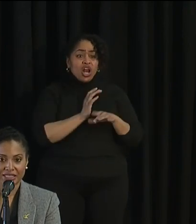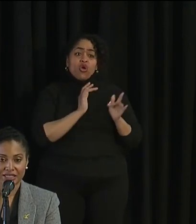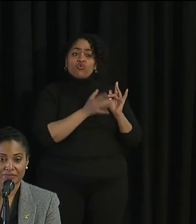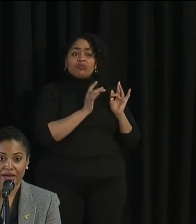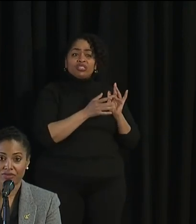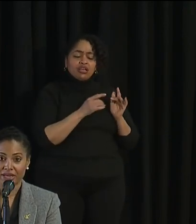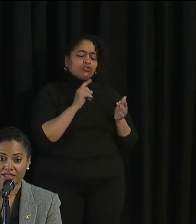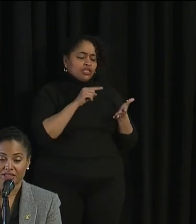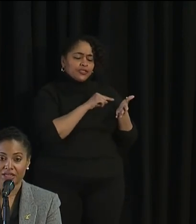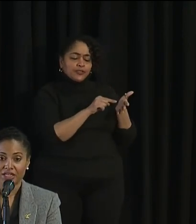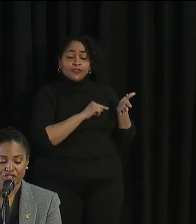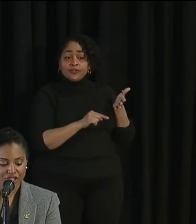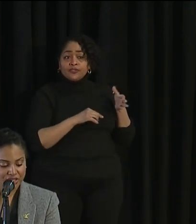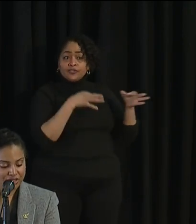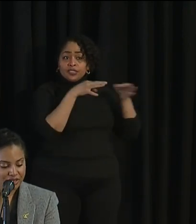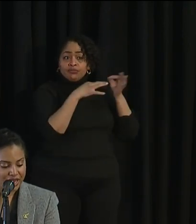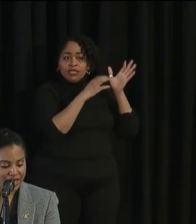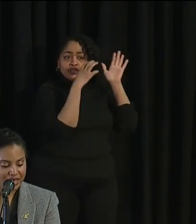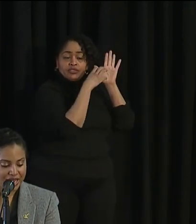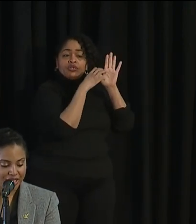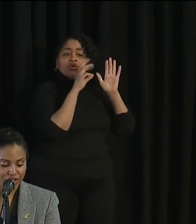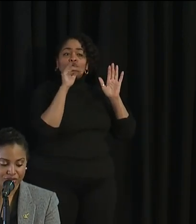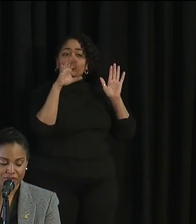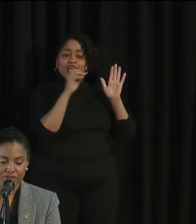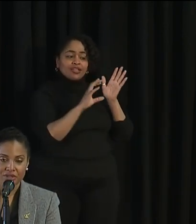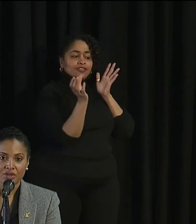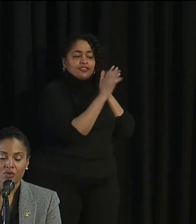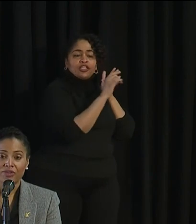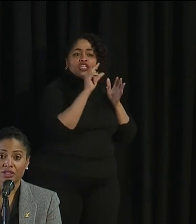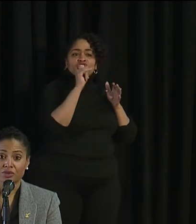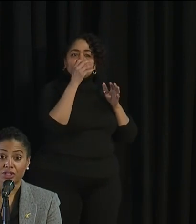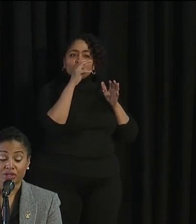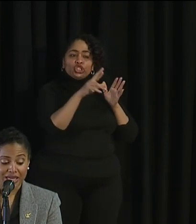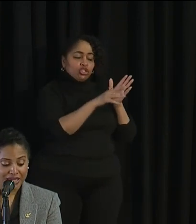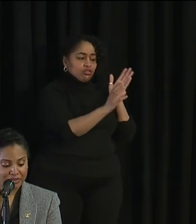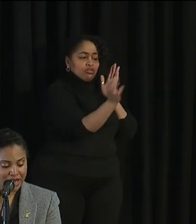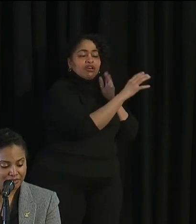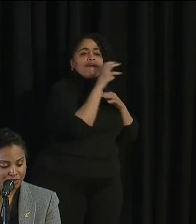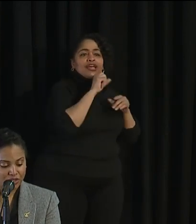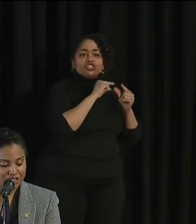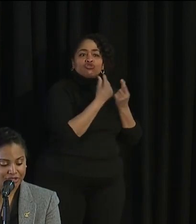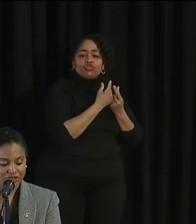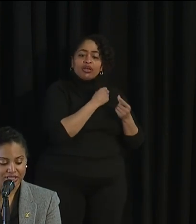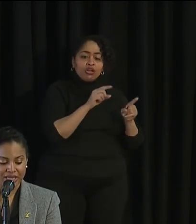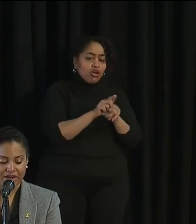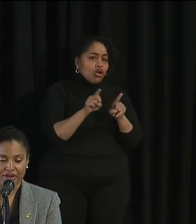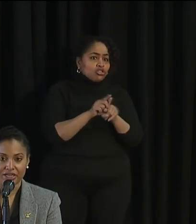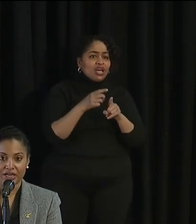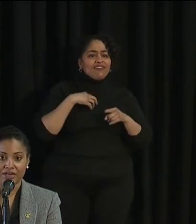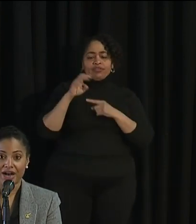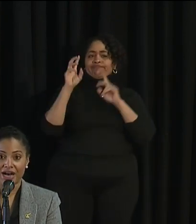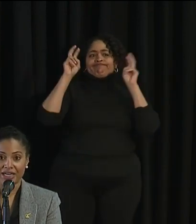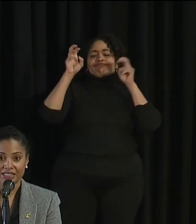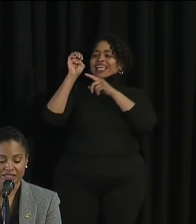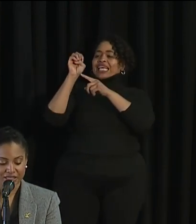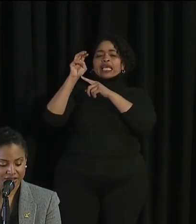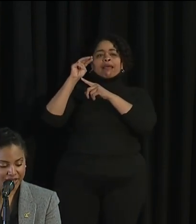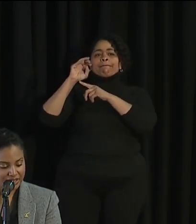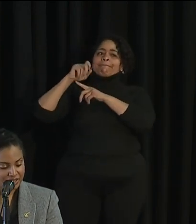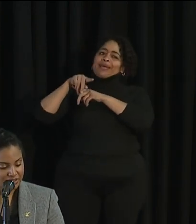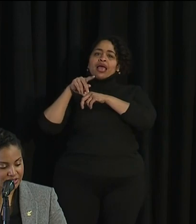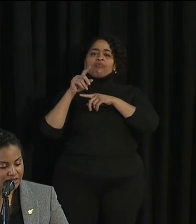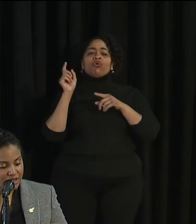COVID-19 cases by race, gender, and age group. We've also included a heat map, which demonstrates the area of high